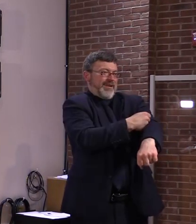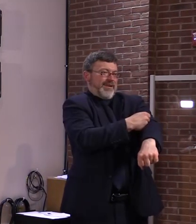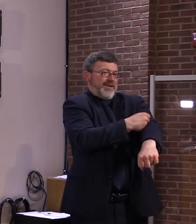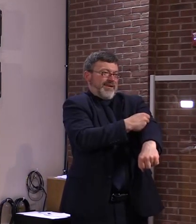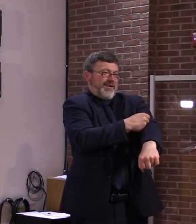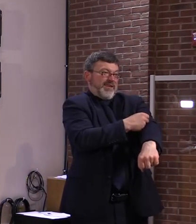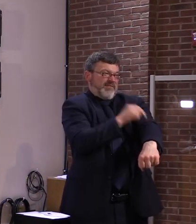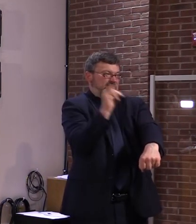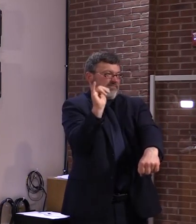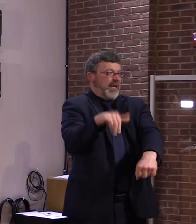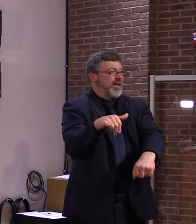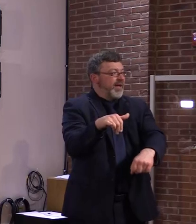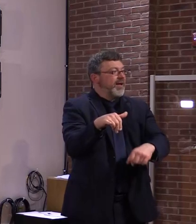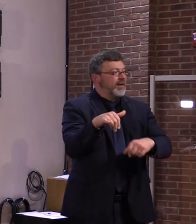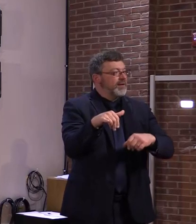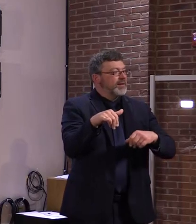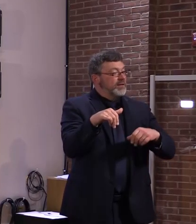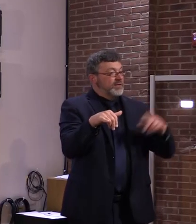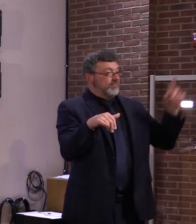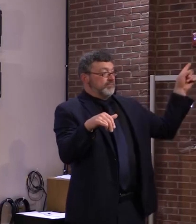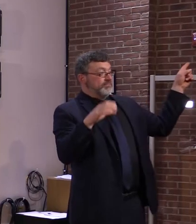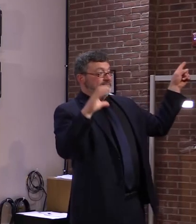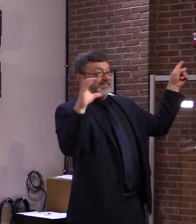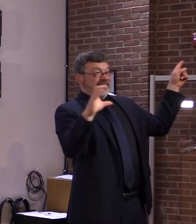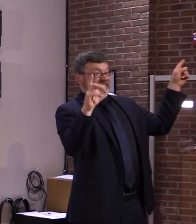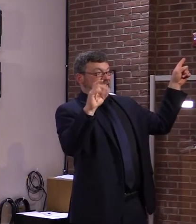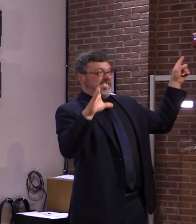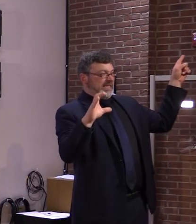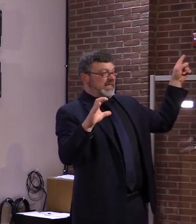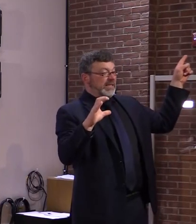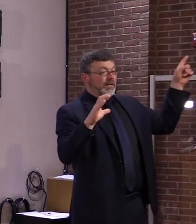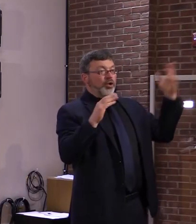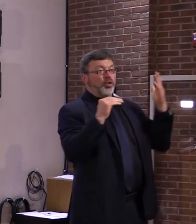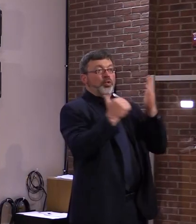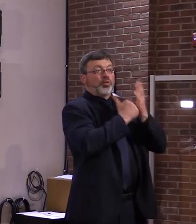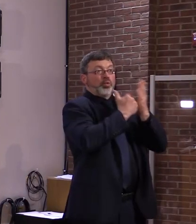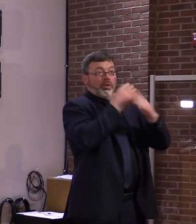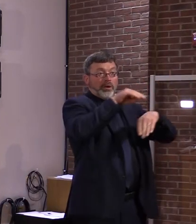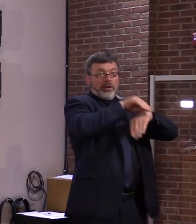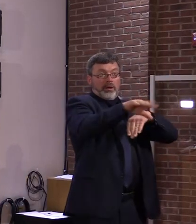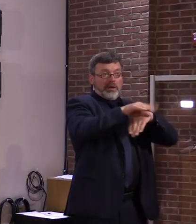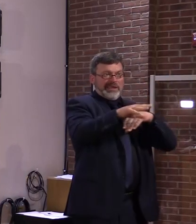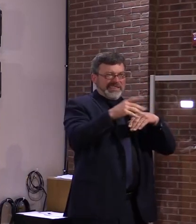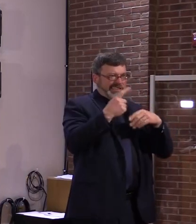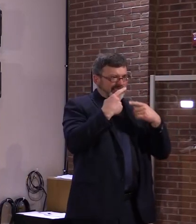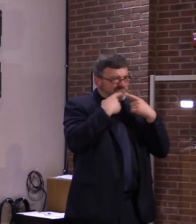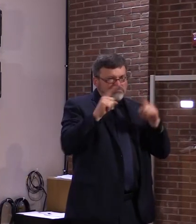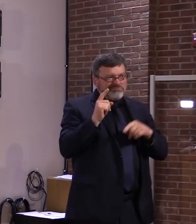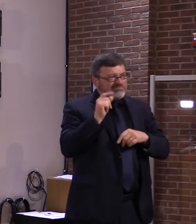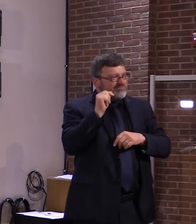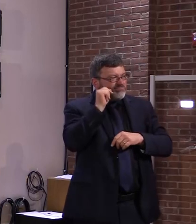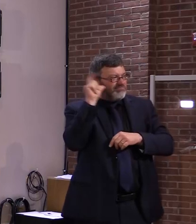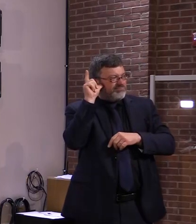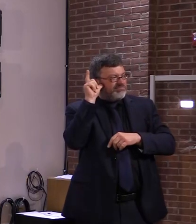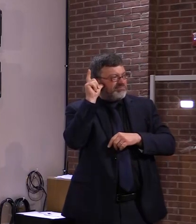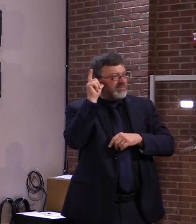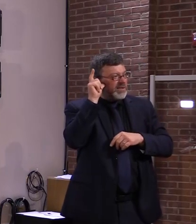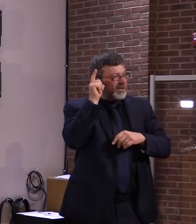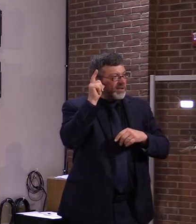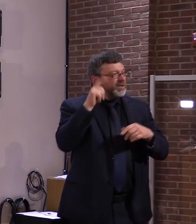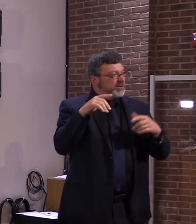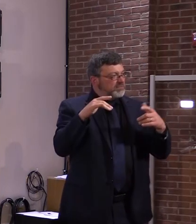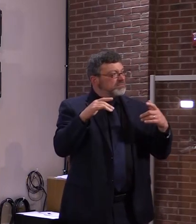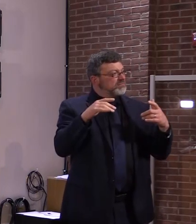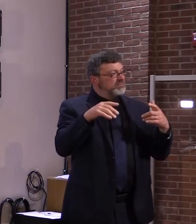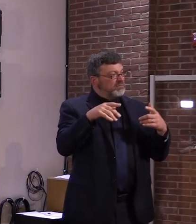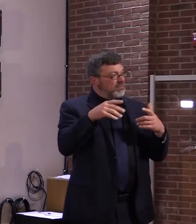yesterday. Fully vaccinated people can now confidently participate in both indoor and outdoor